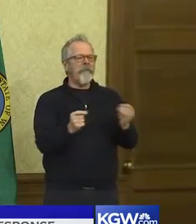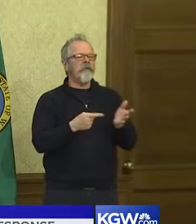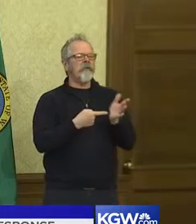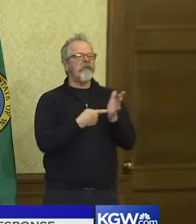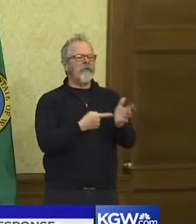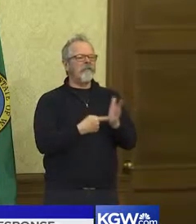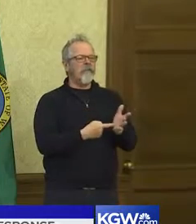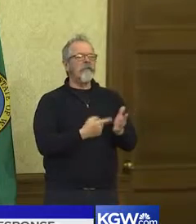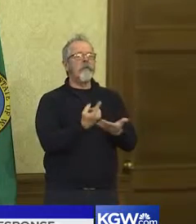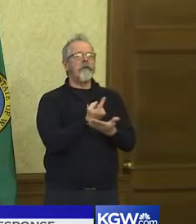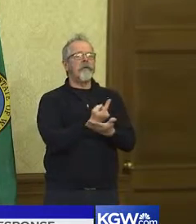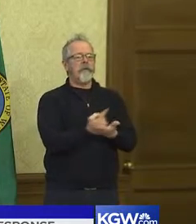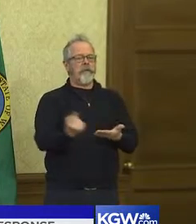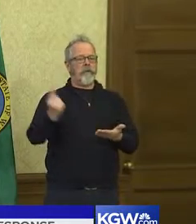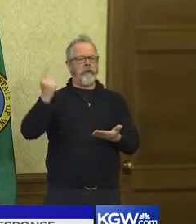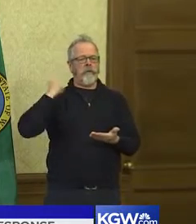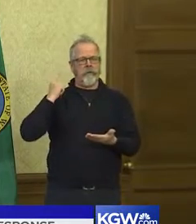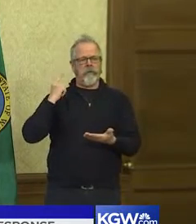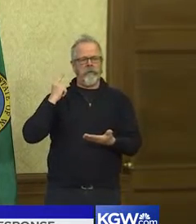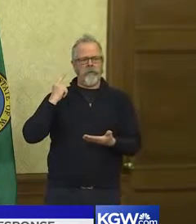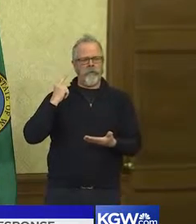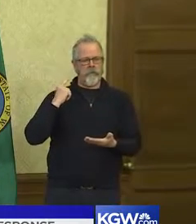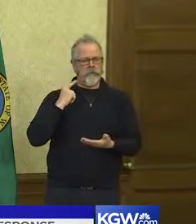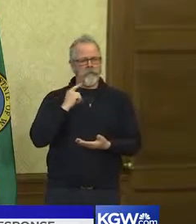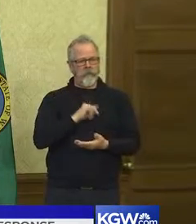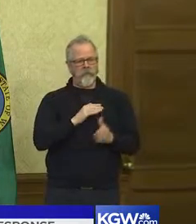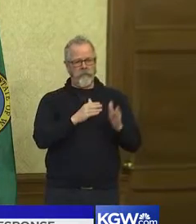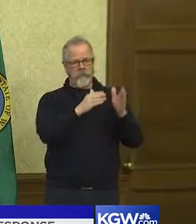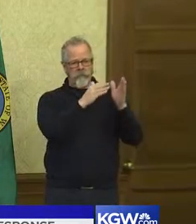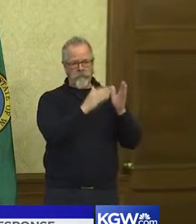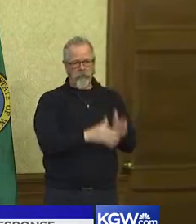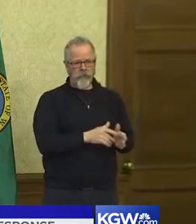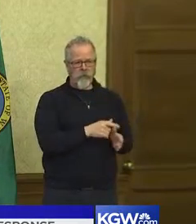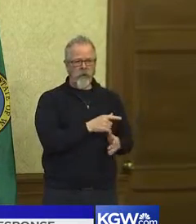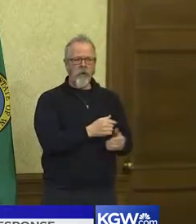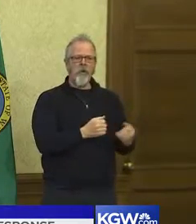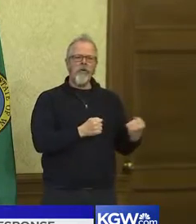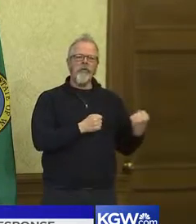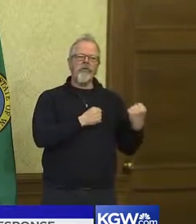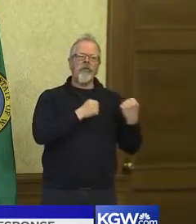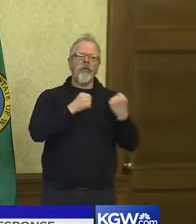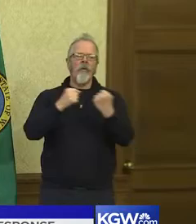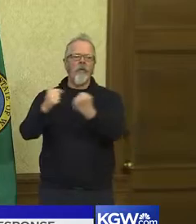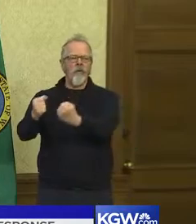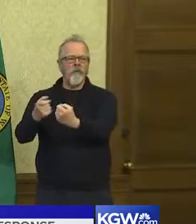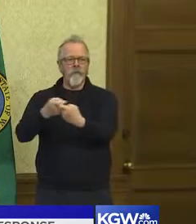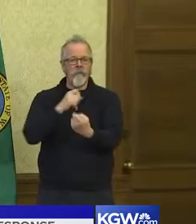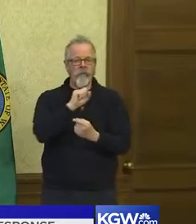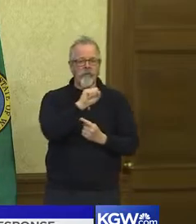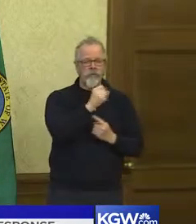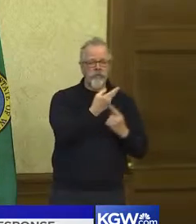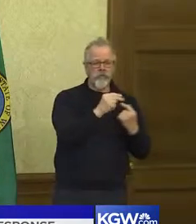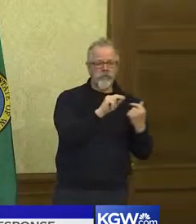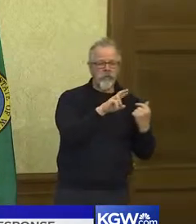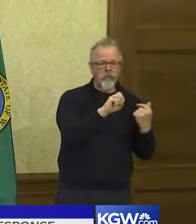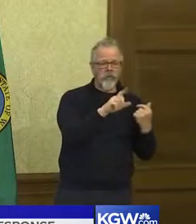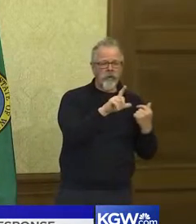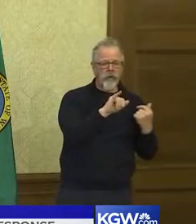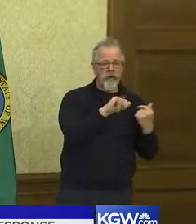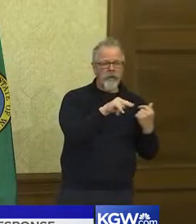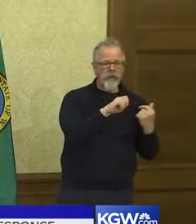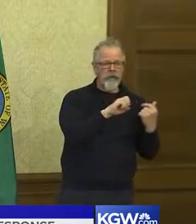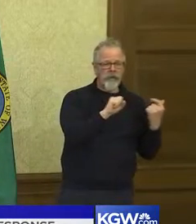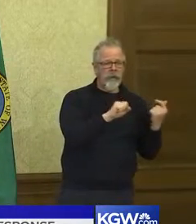person drive from our lab in Shoreline to Spokane to pick up 40 vials of virus transport